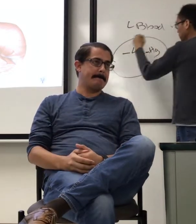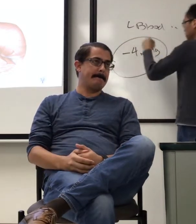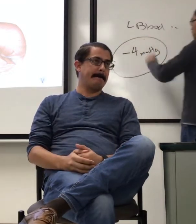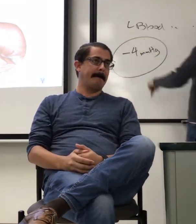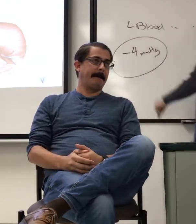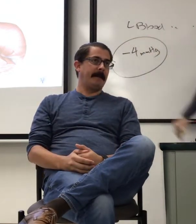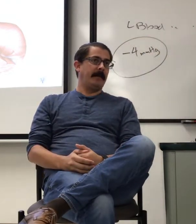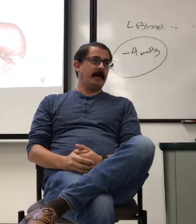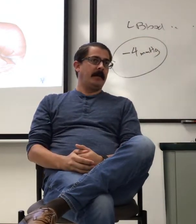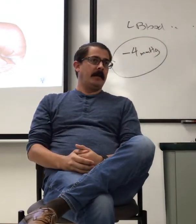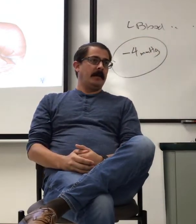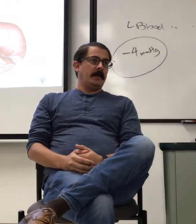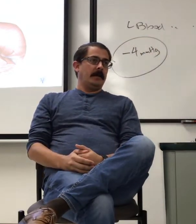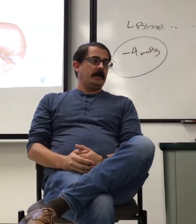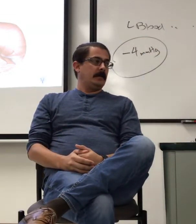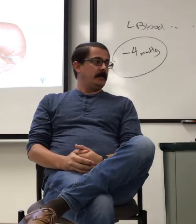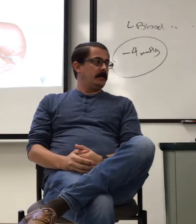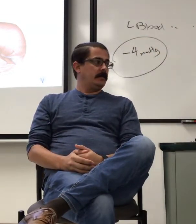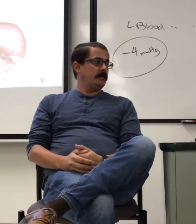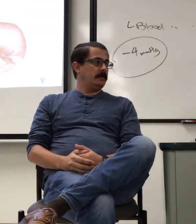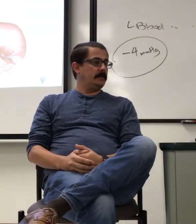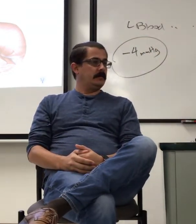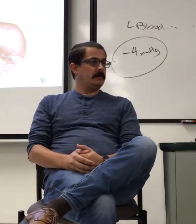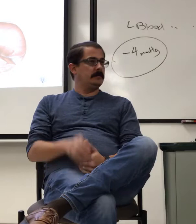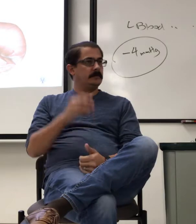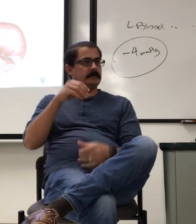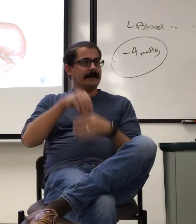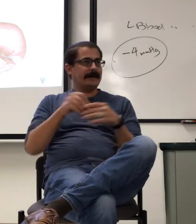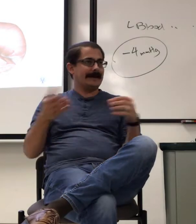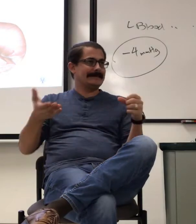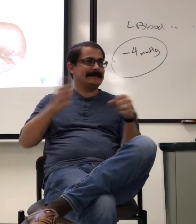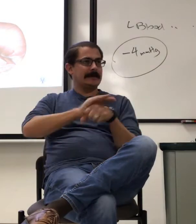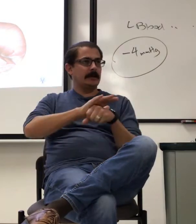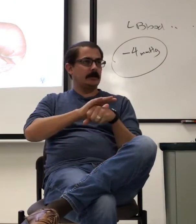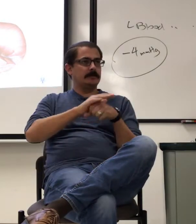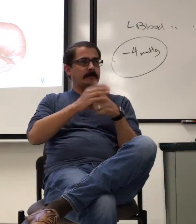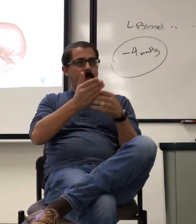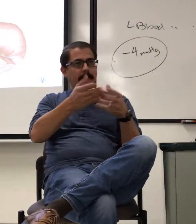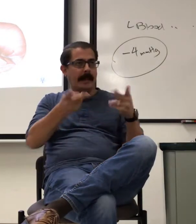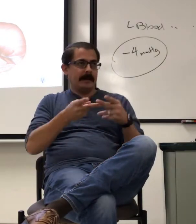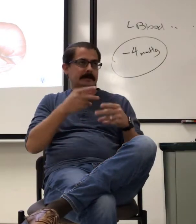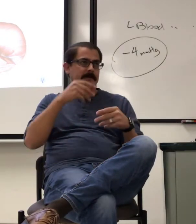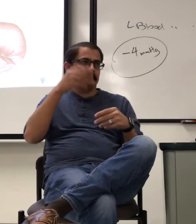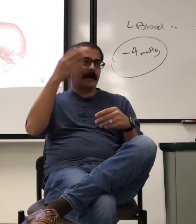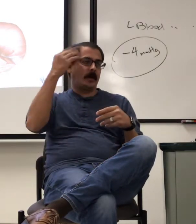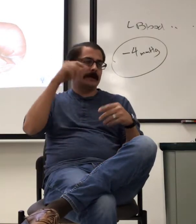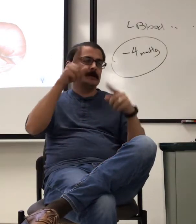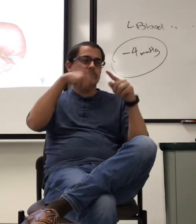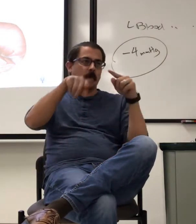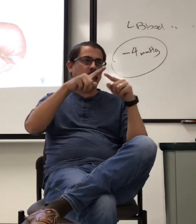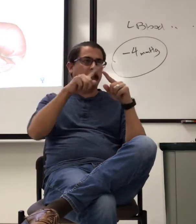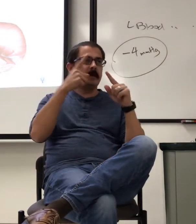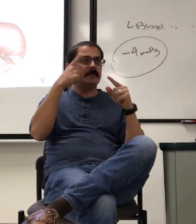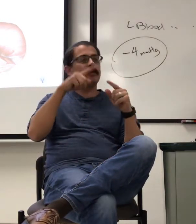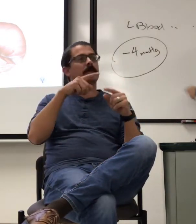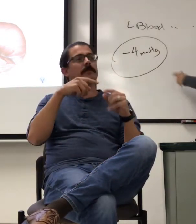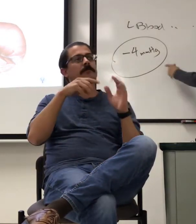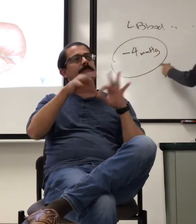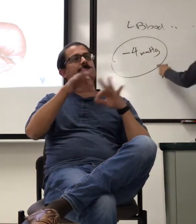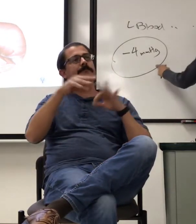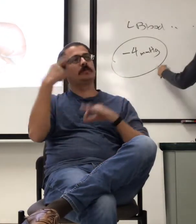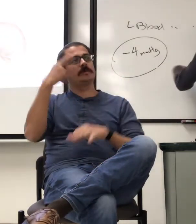let's put this in a sealed place. I know it's not a circle, but just for illustrative purposes. Let's say